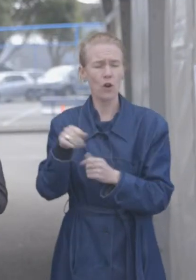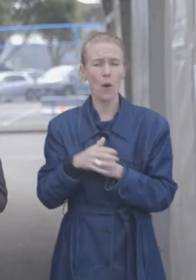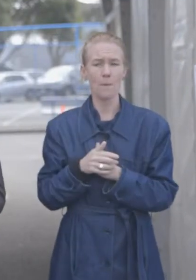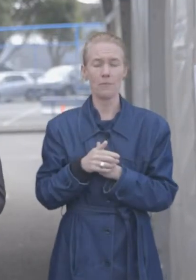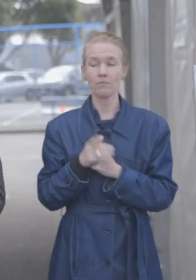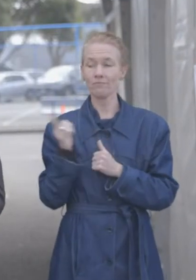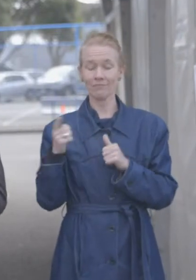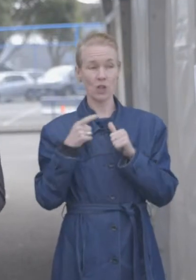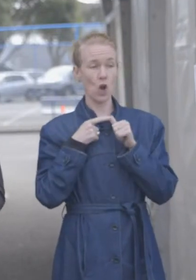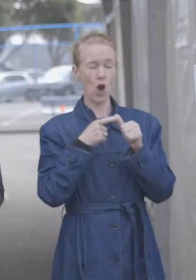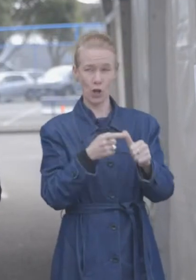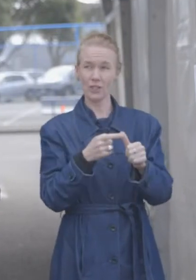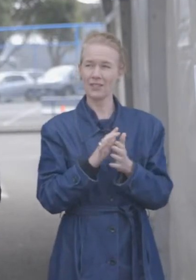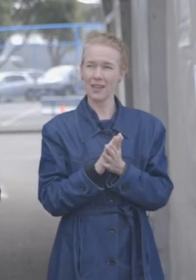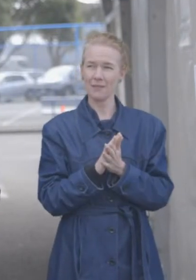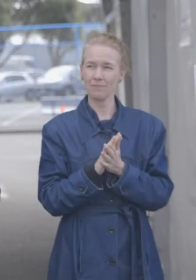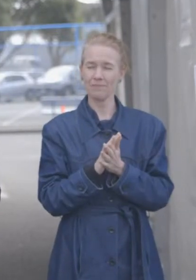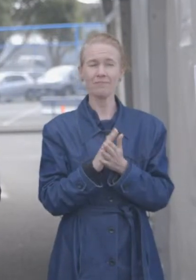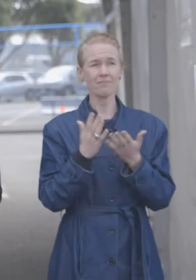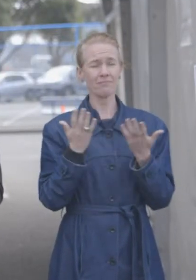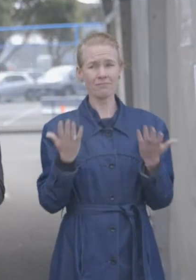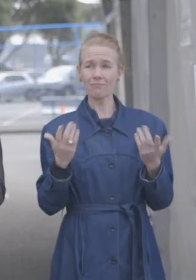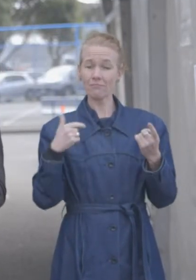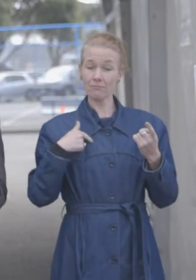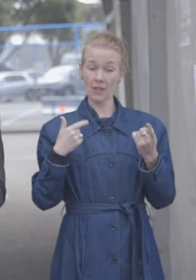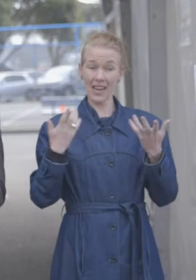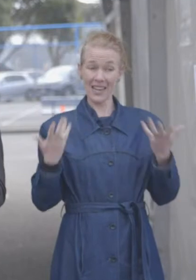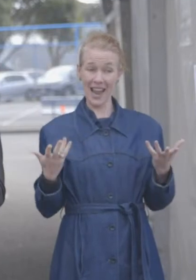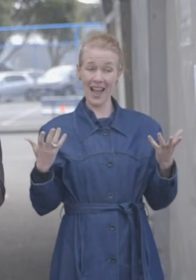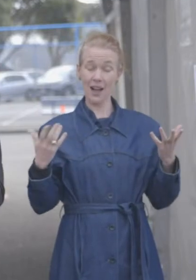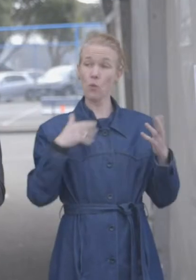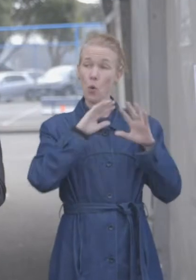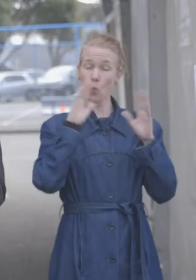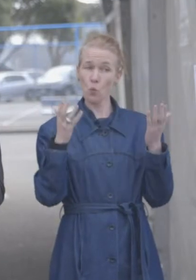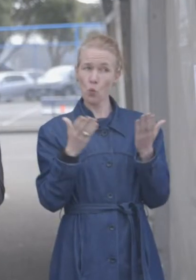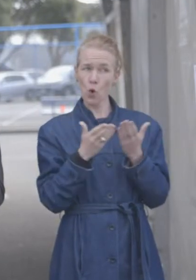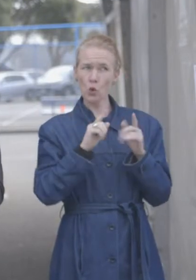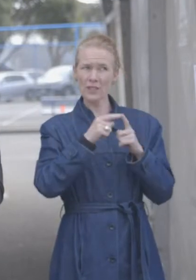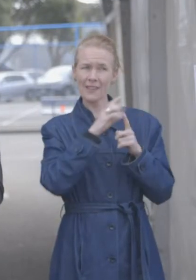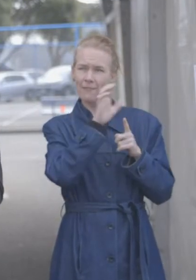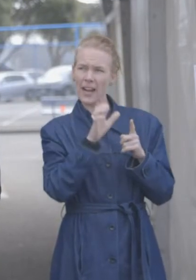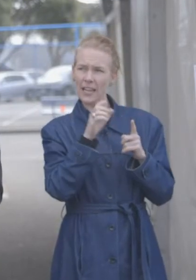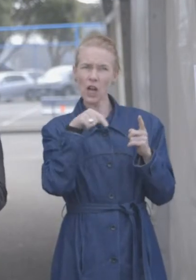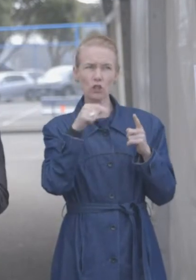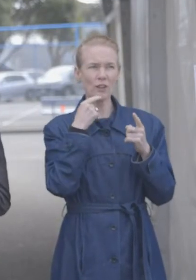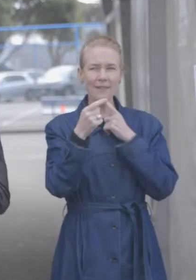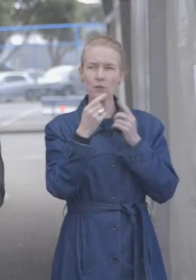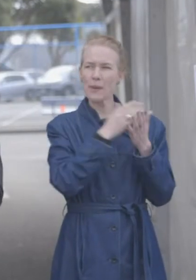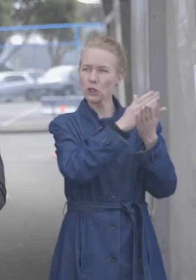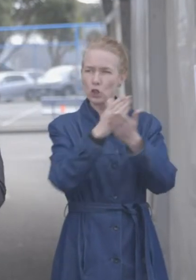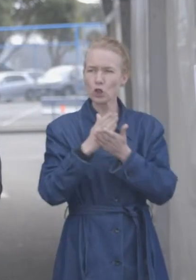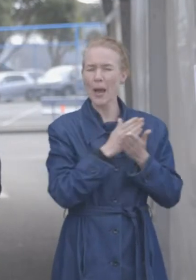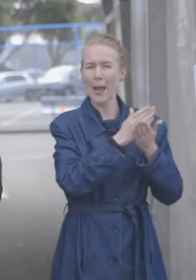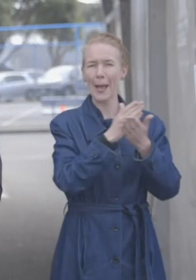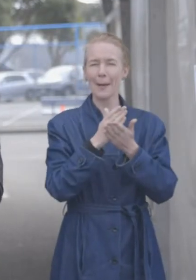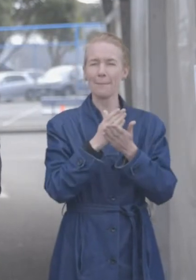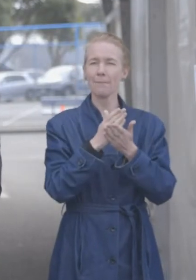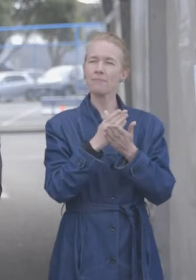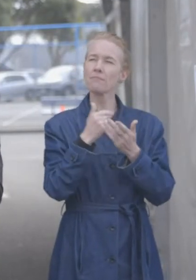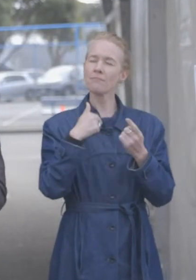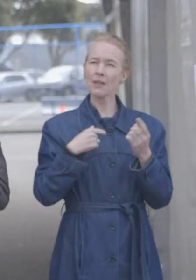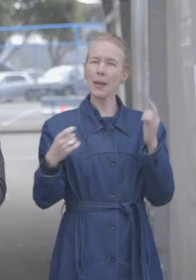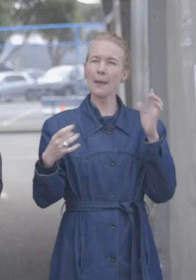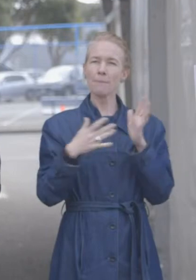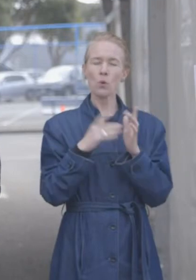each other, and also it's very important in a pandemic like this, that people have hope that actually if you do the